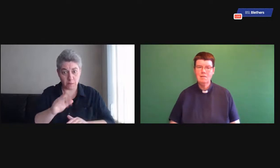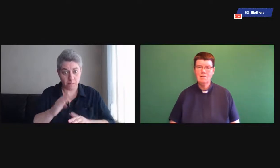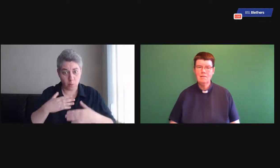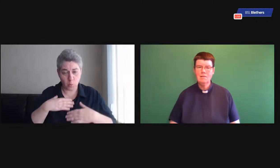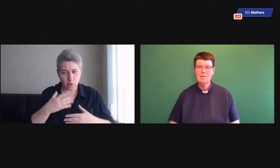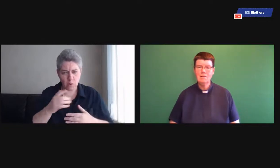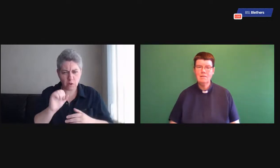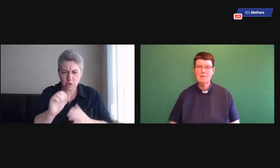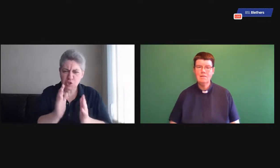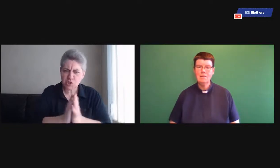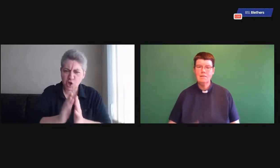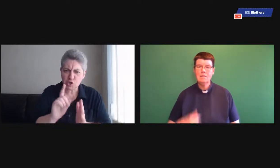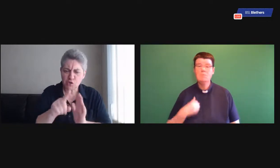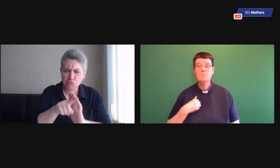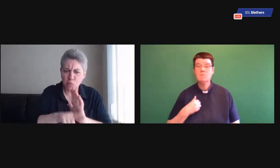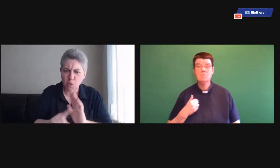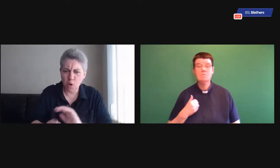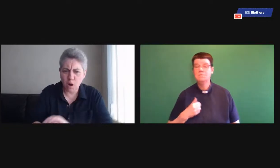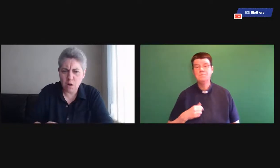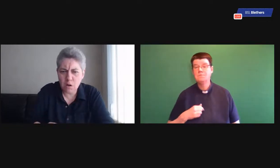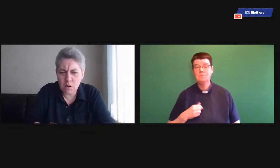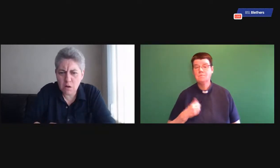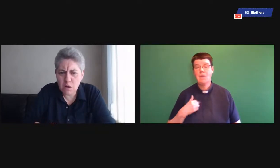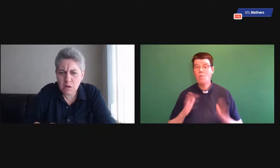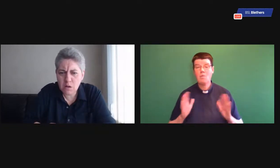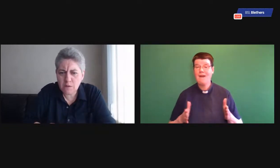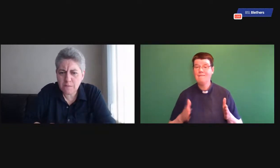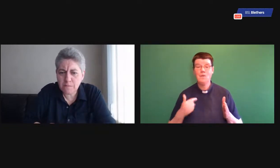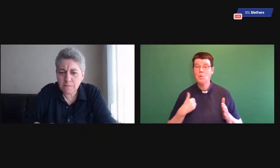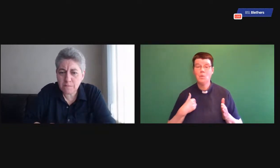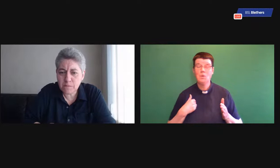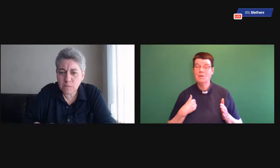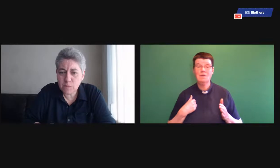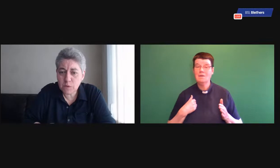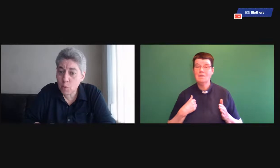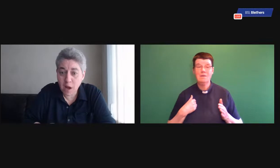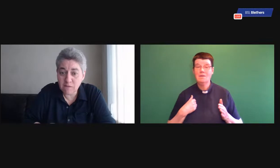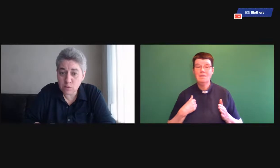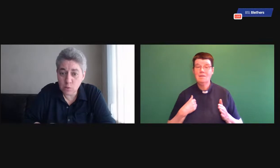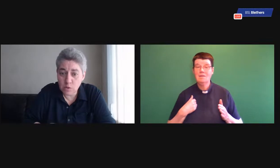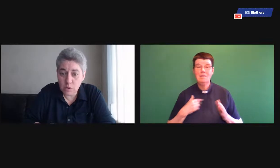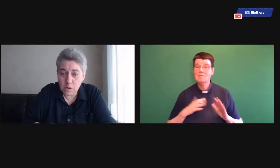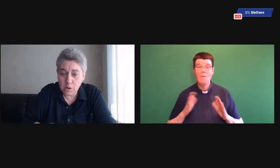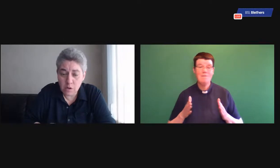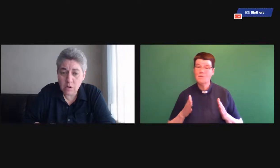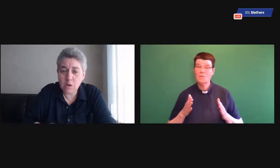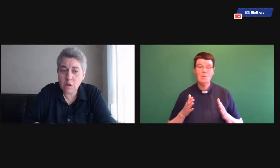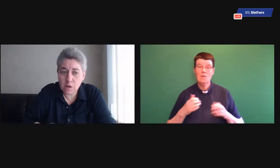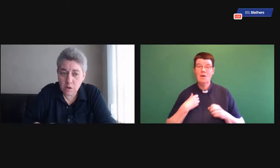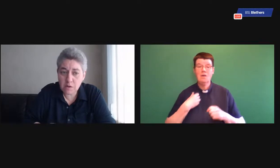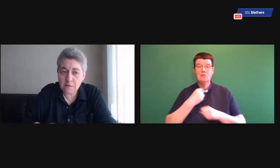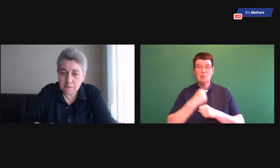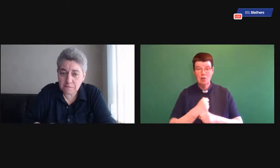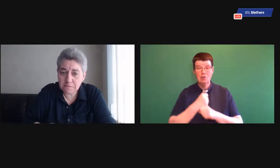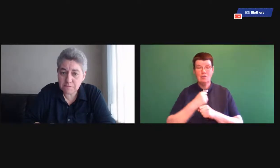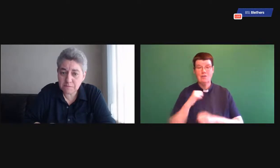blue. And I'm wondering, in your church, Church of Scotland, what's the rules with the clothes? There are